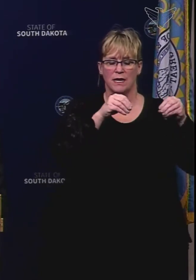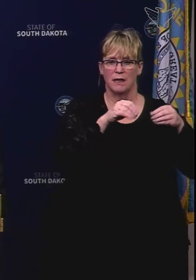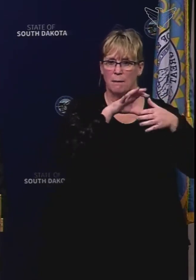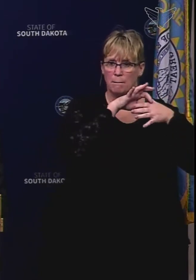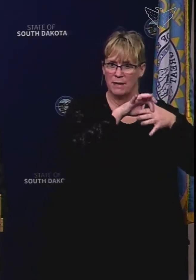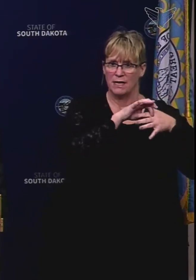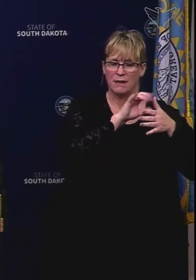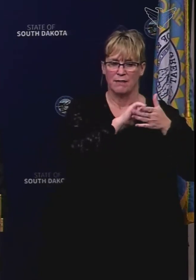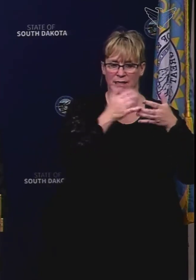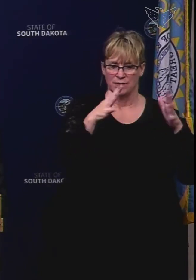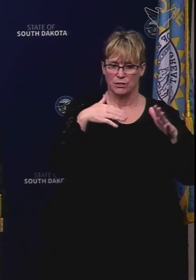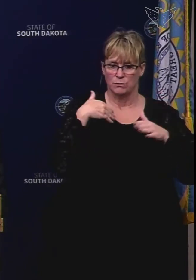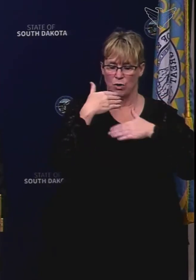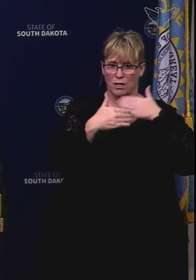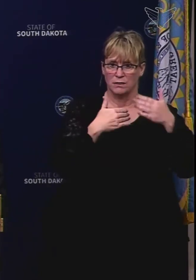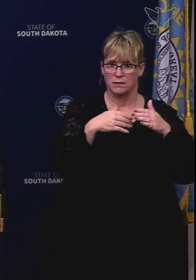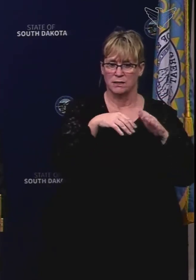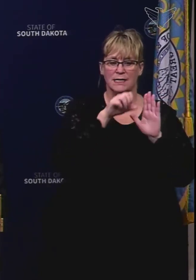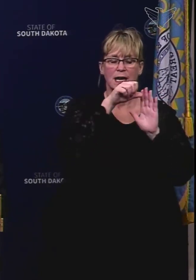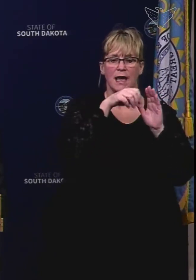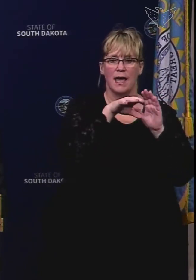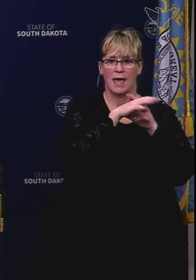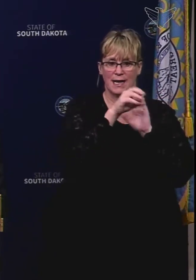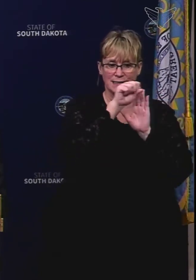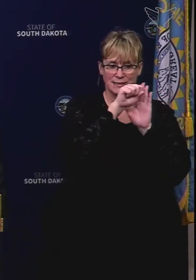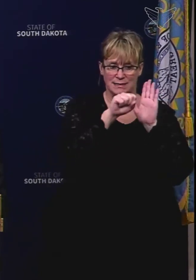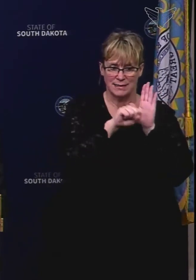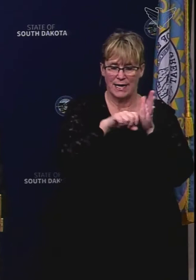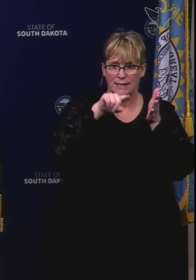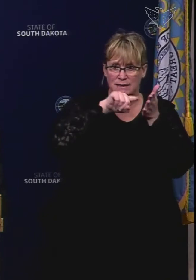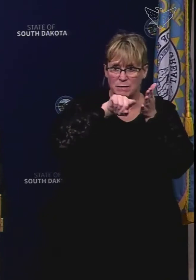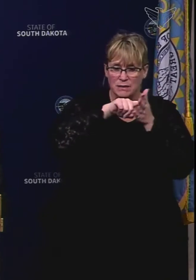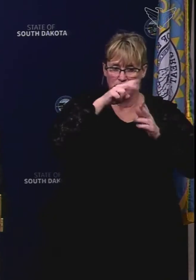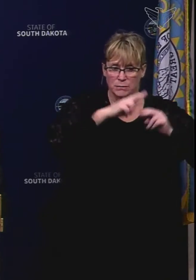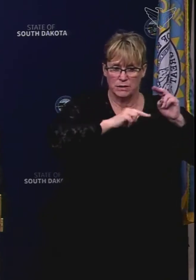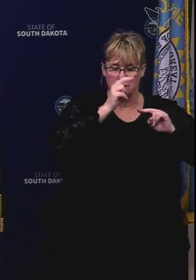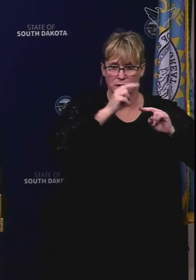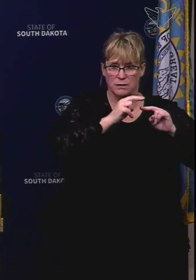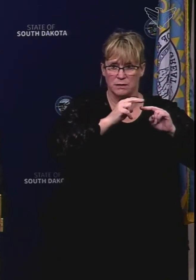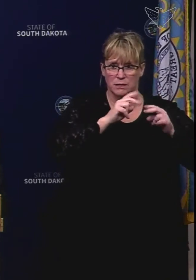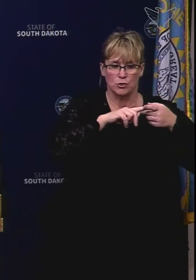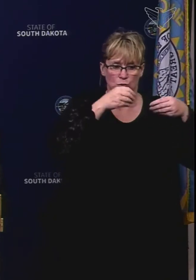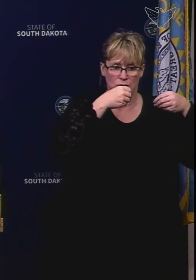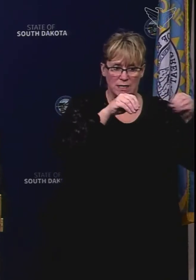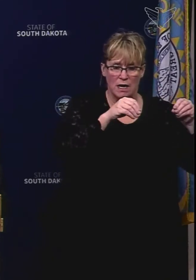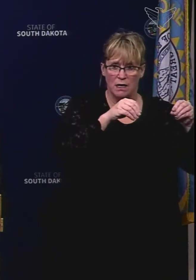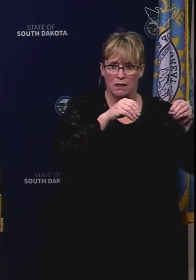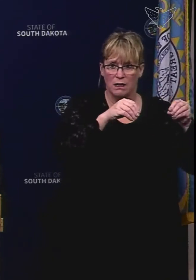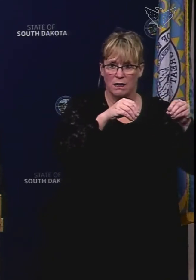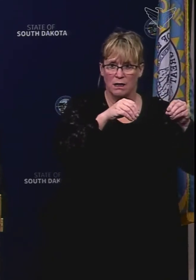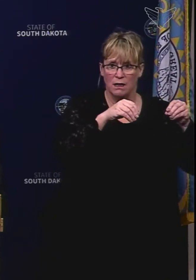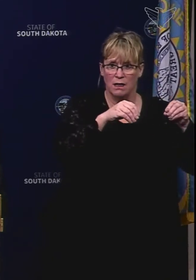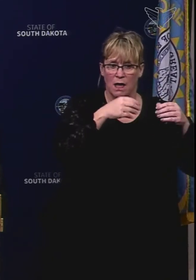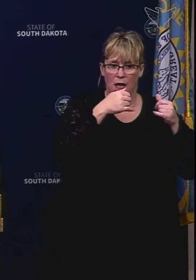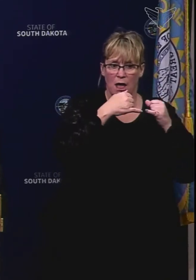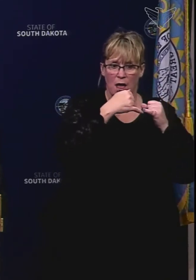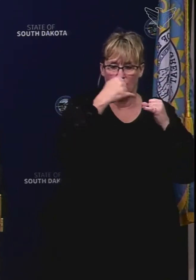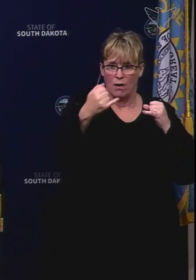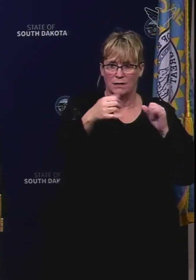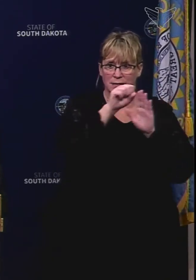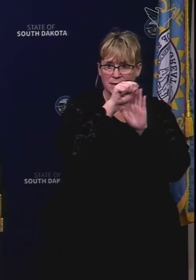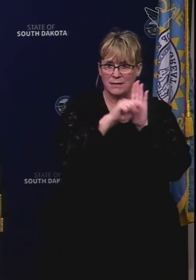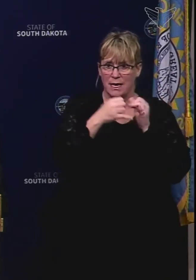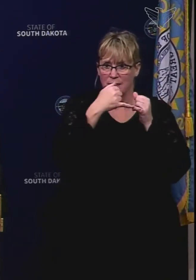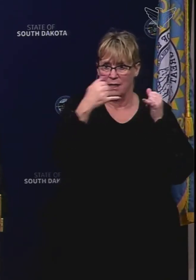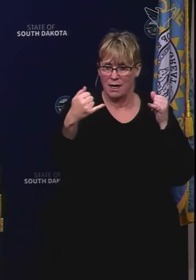meat that has been processed in a state-inspected facility, the ability to sell that across a state line. Today we can't do that